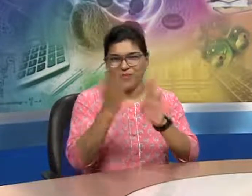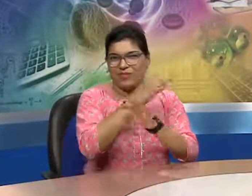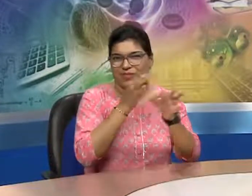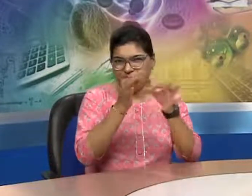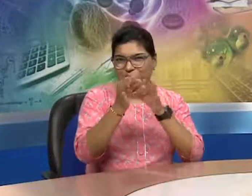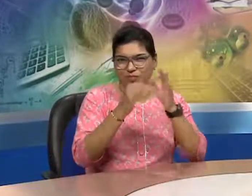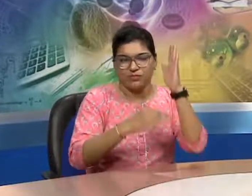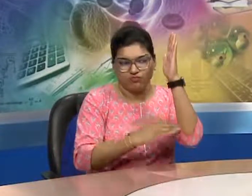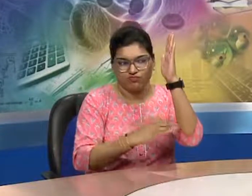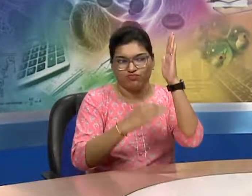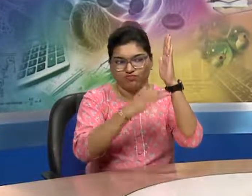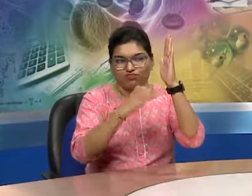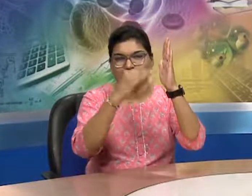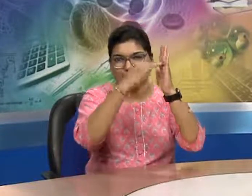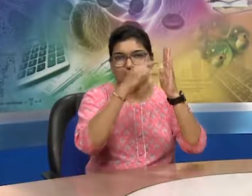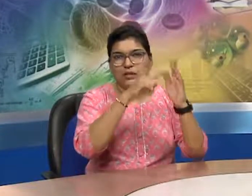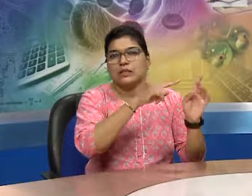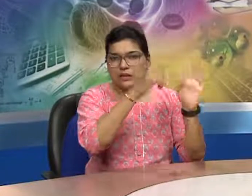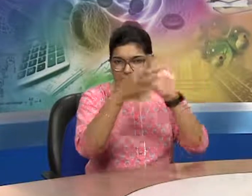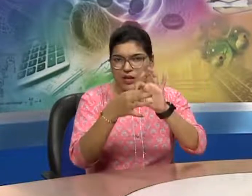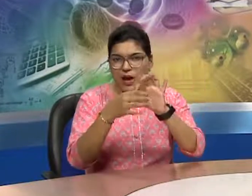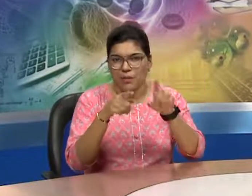of plants, they are